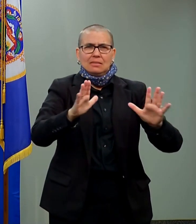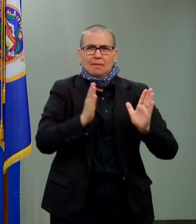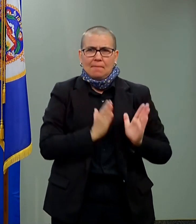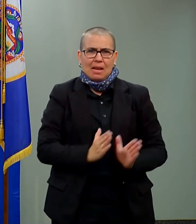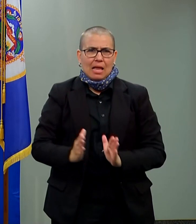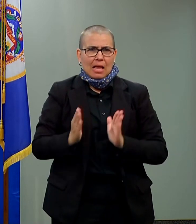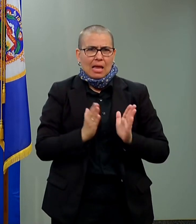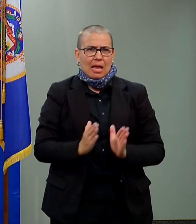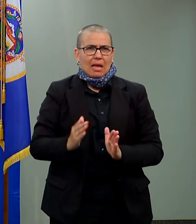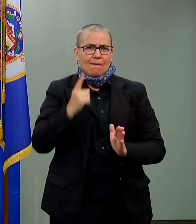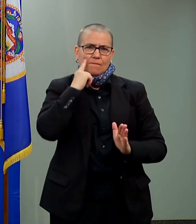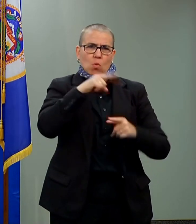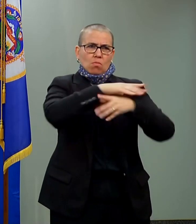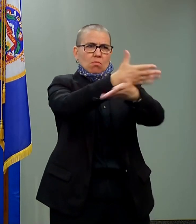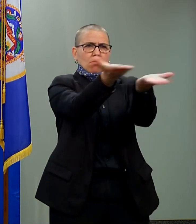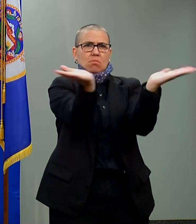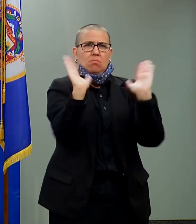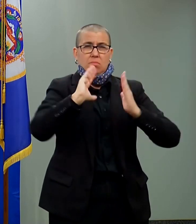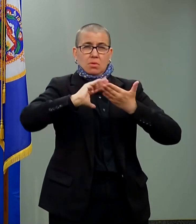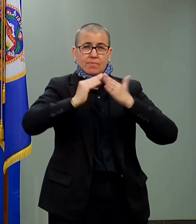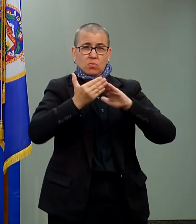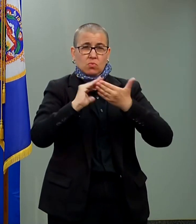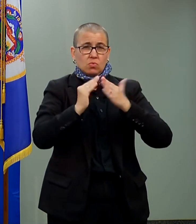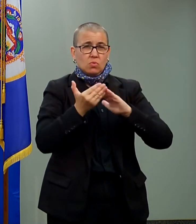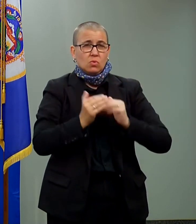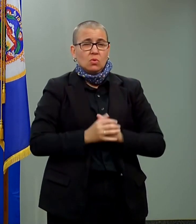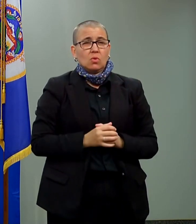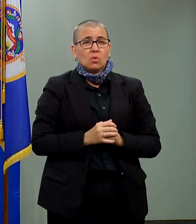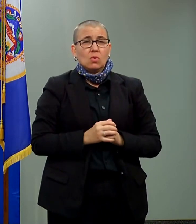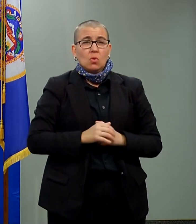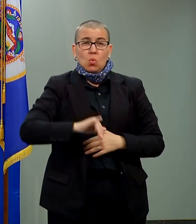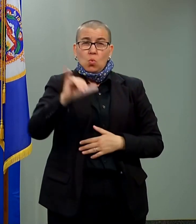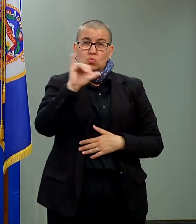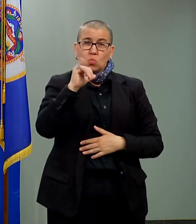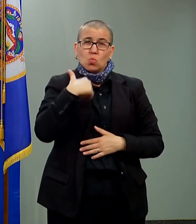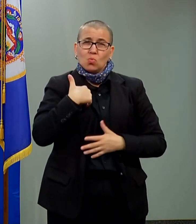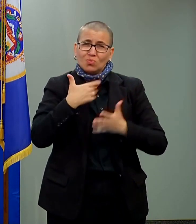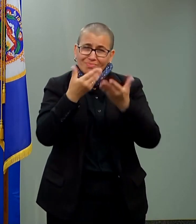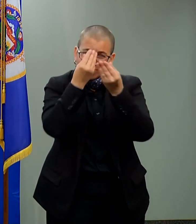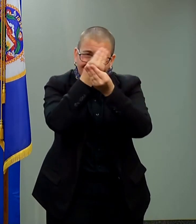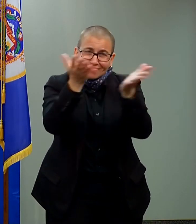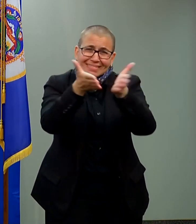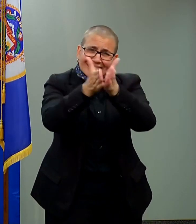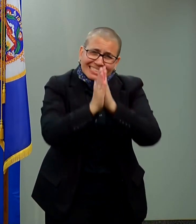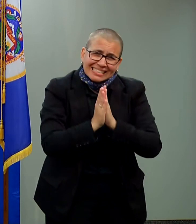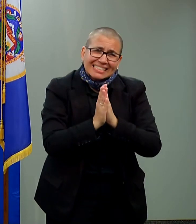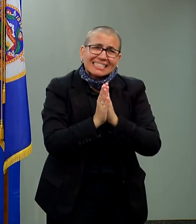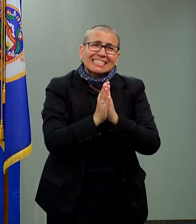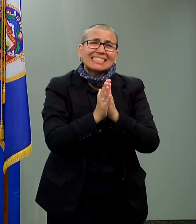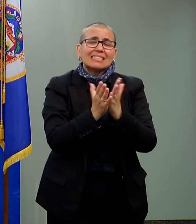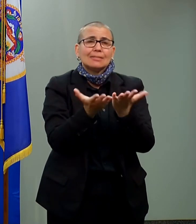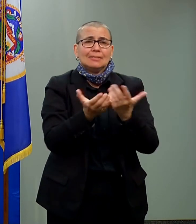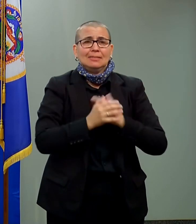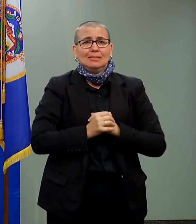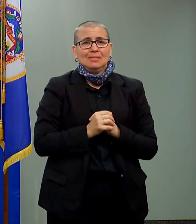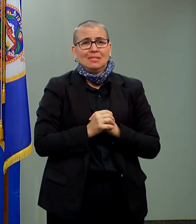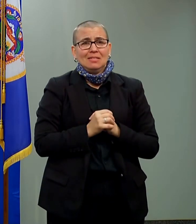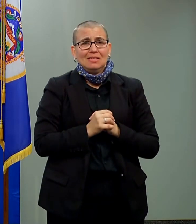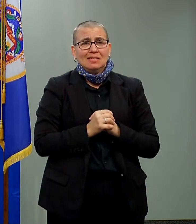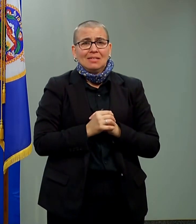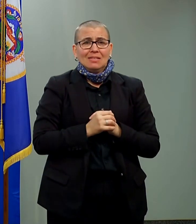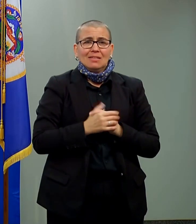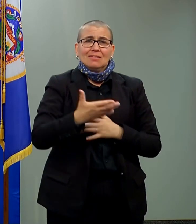heart of that request was an invitation. It was an invitation for us to take the